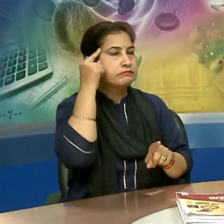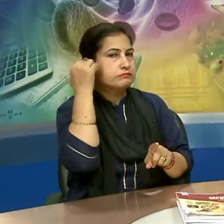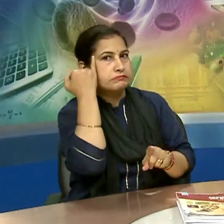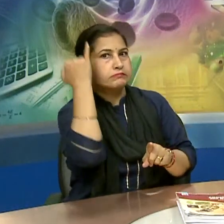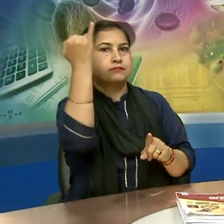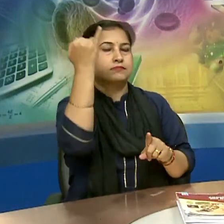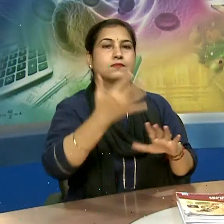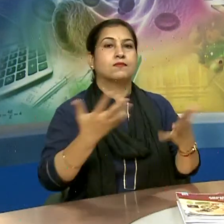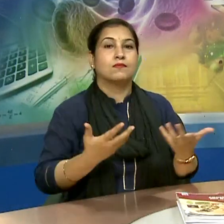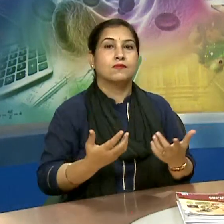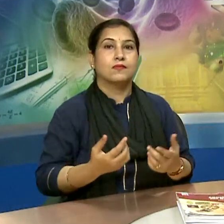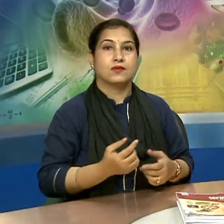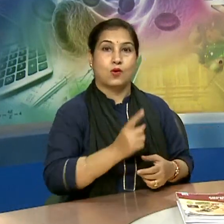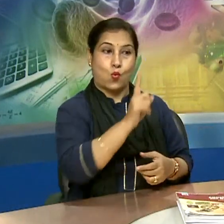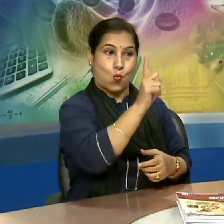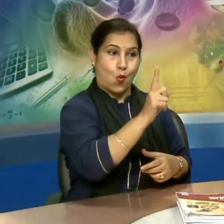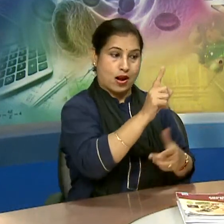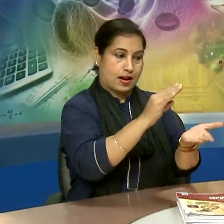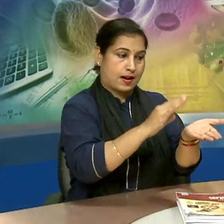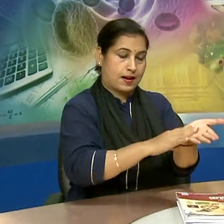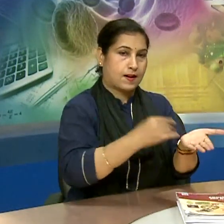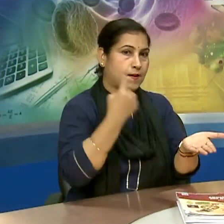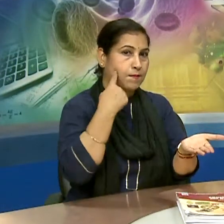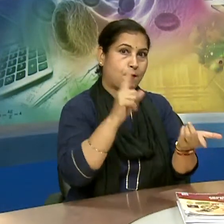8 furlongs.